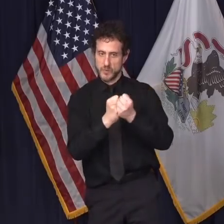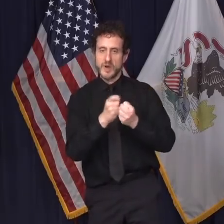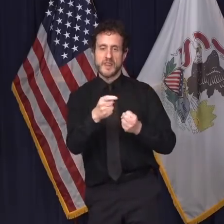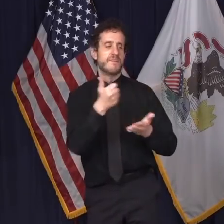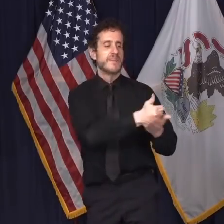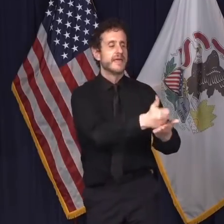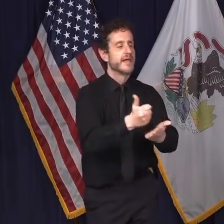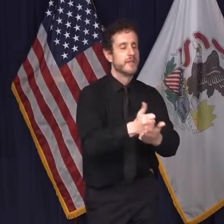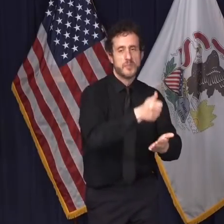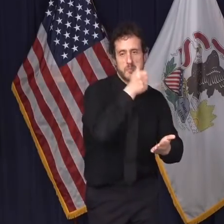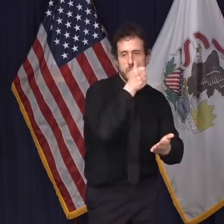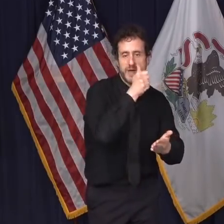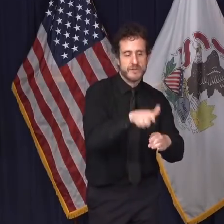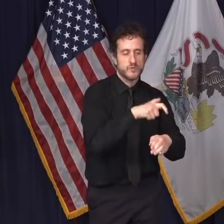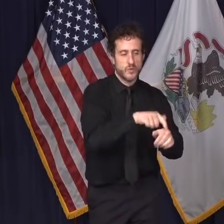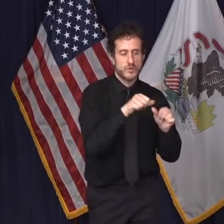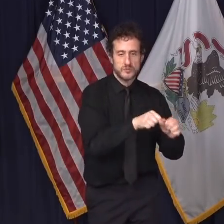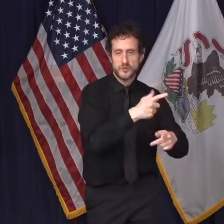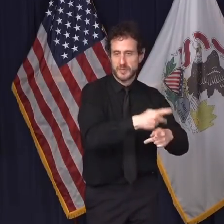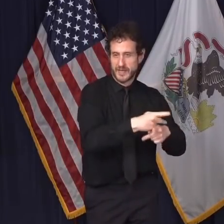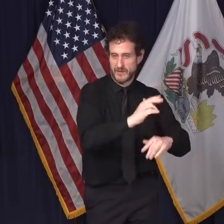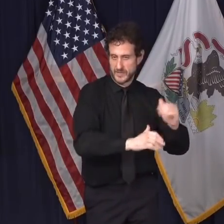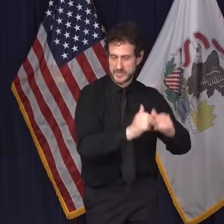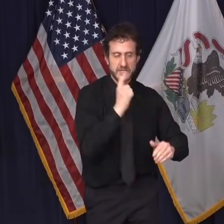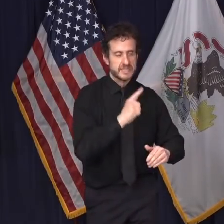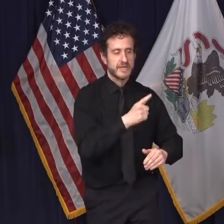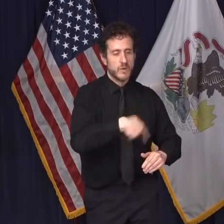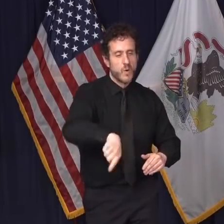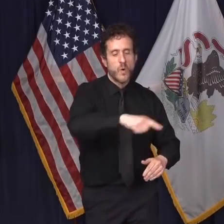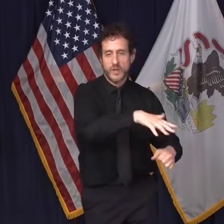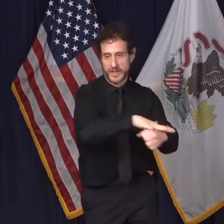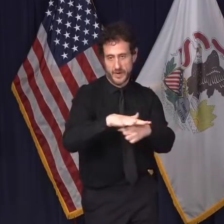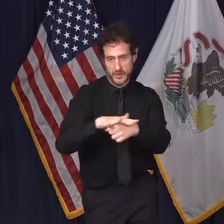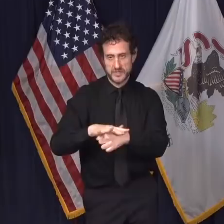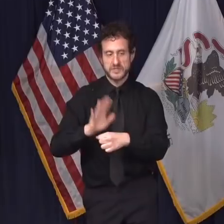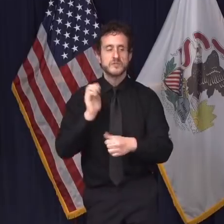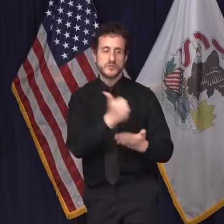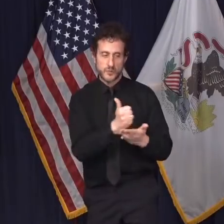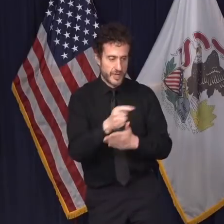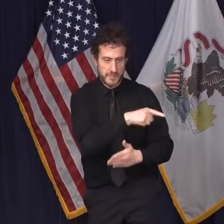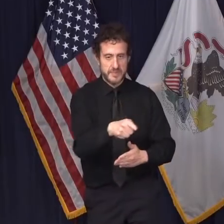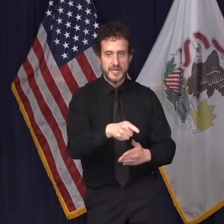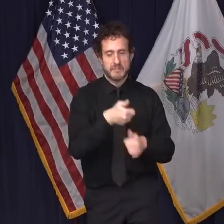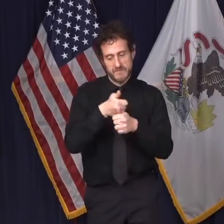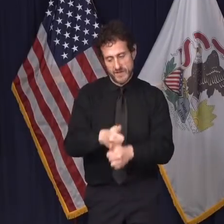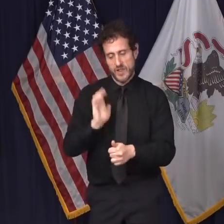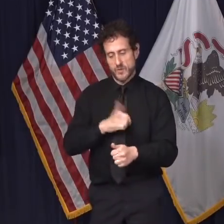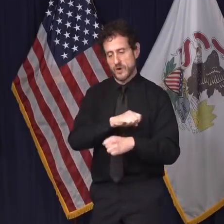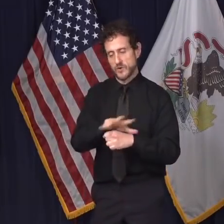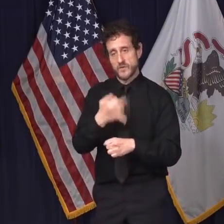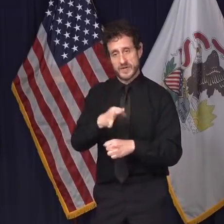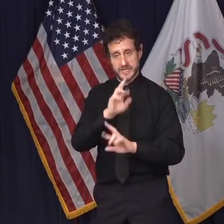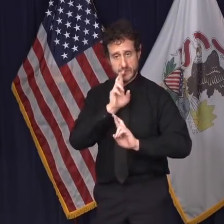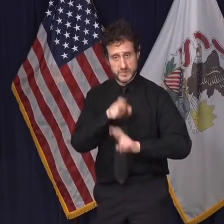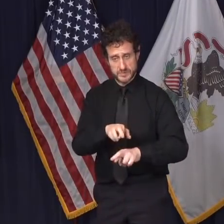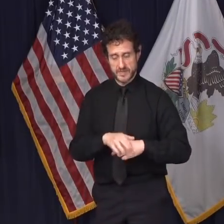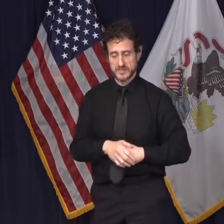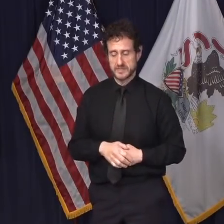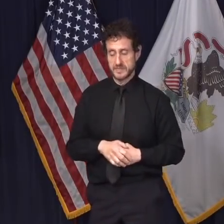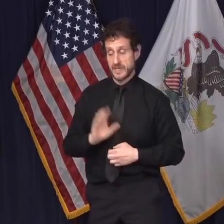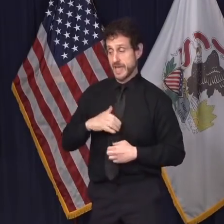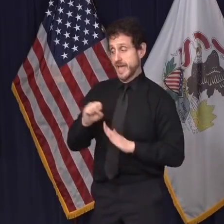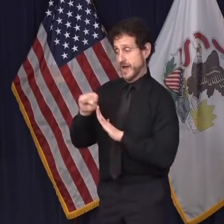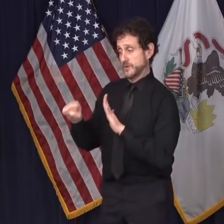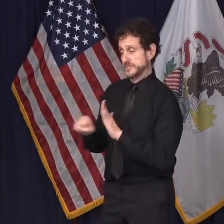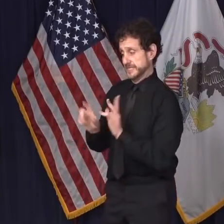facilities in all elements of our COVID-19 response. Our state's response teams going into